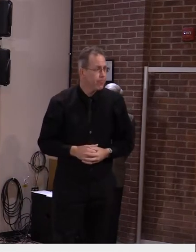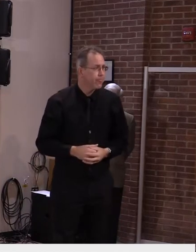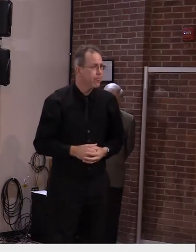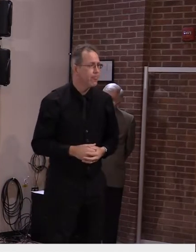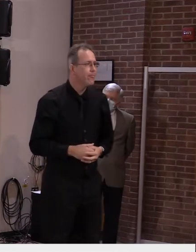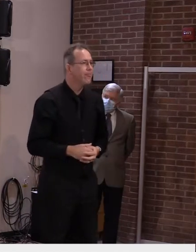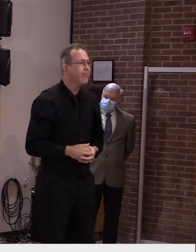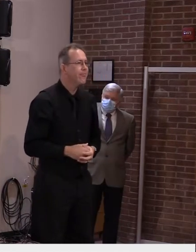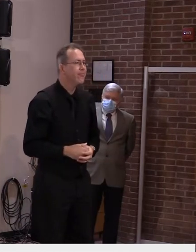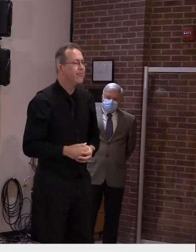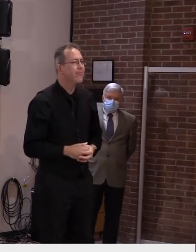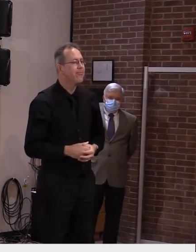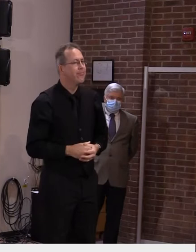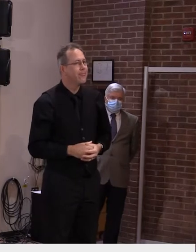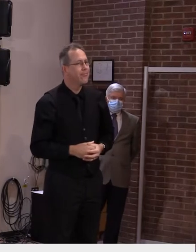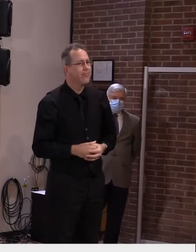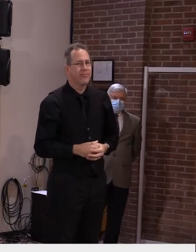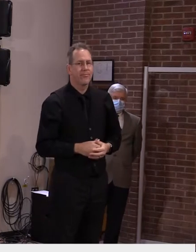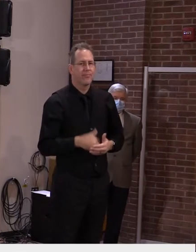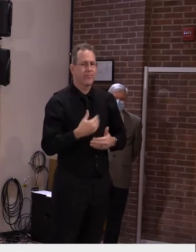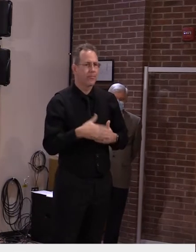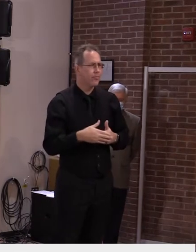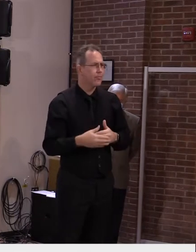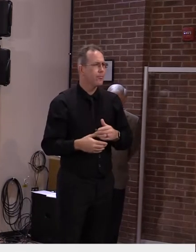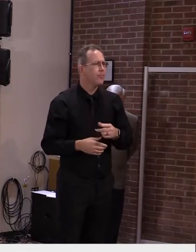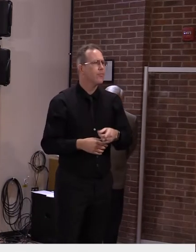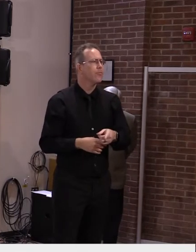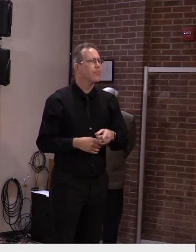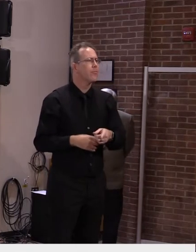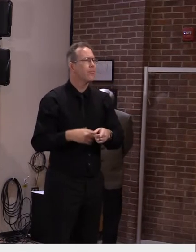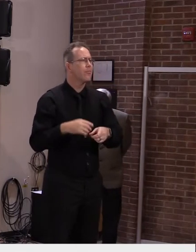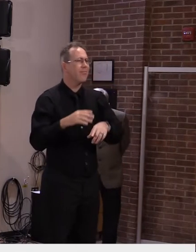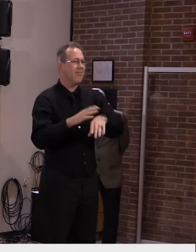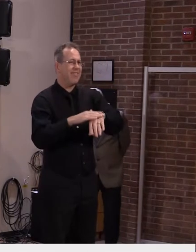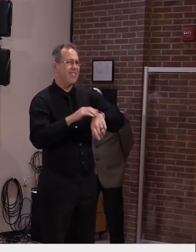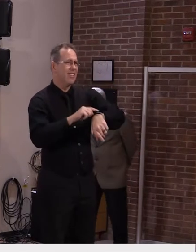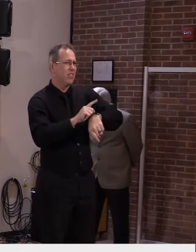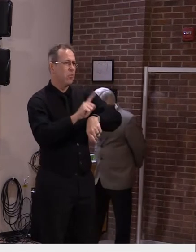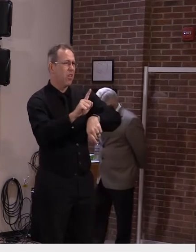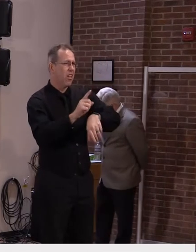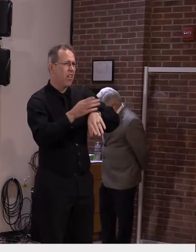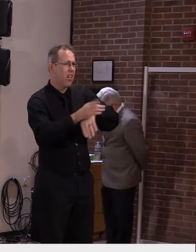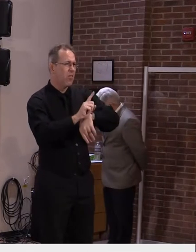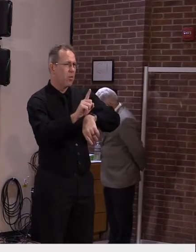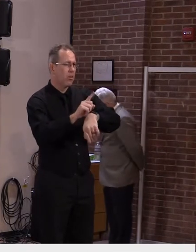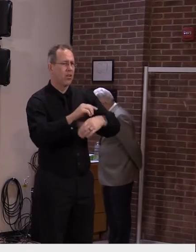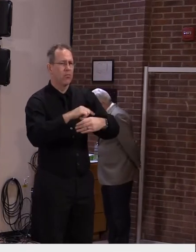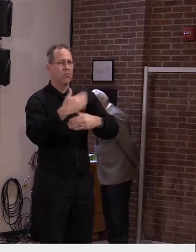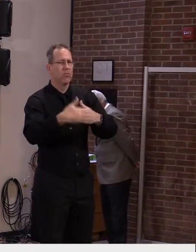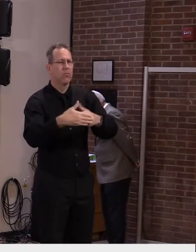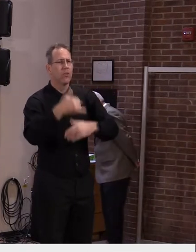After 1 o'clock, so I'm going to move to the phones. I'm going to start with Lisa from the AP.